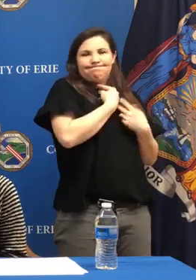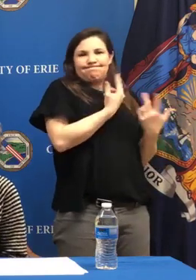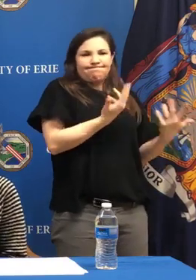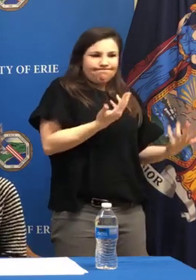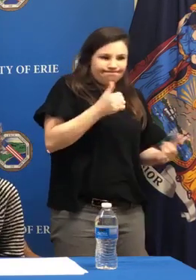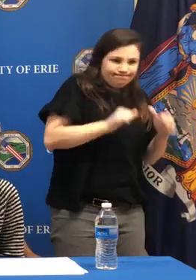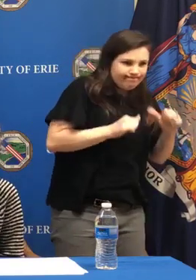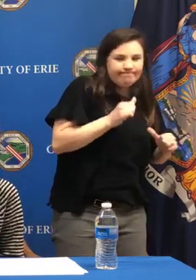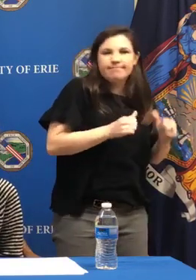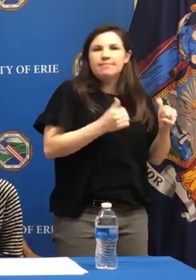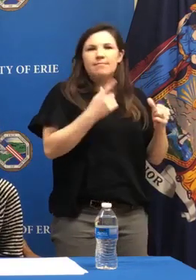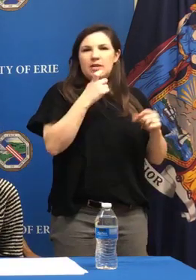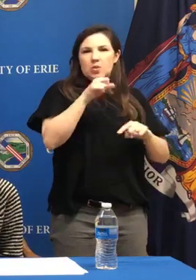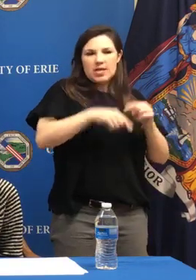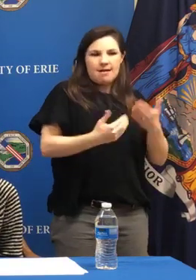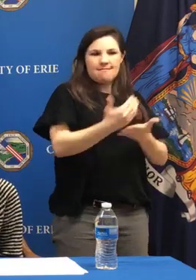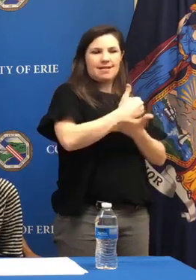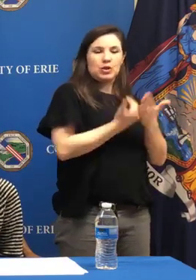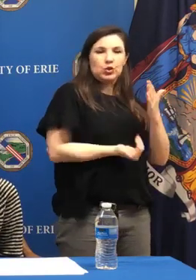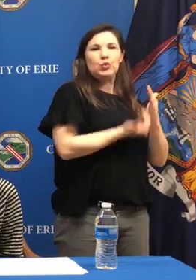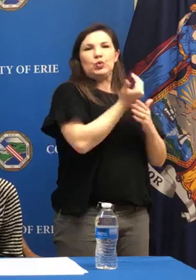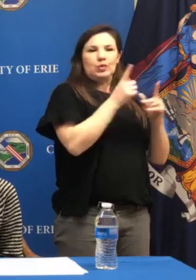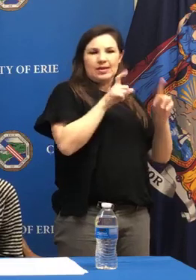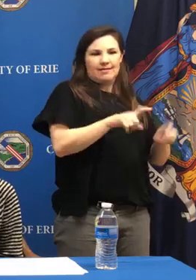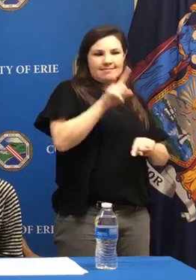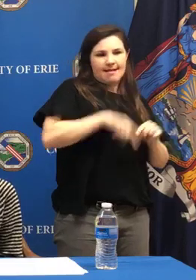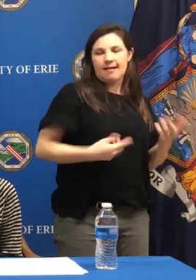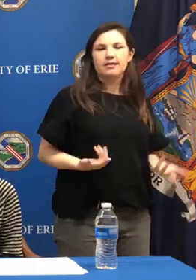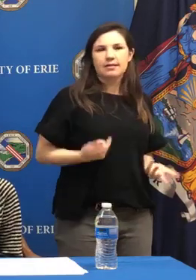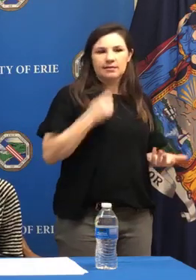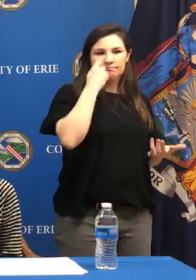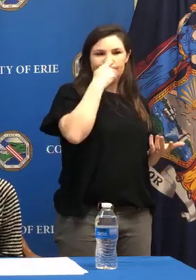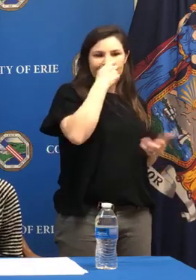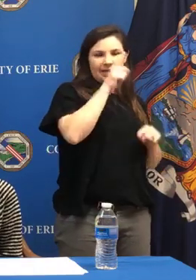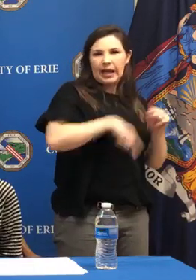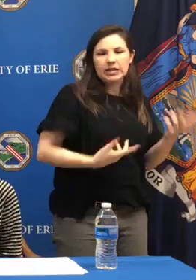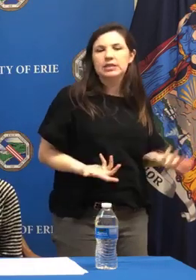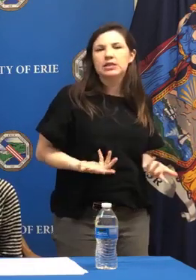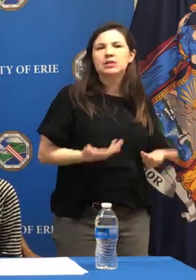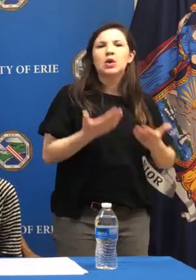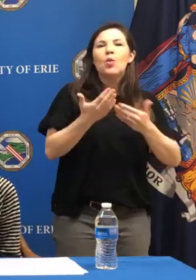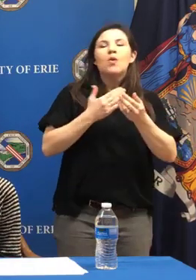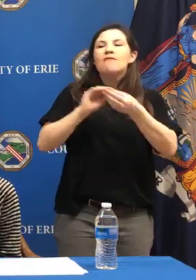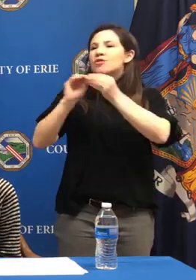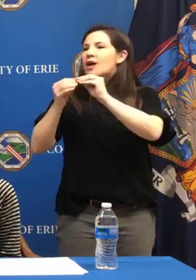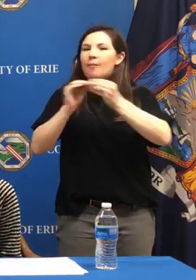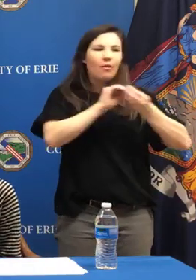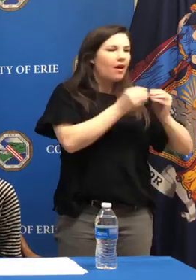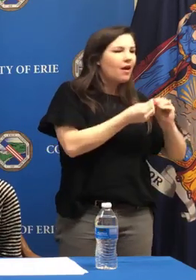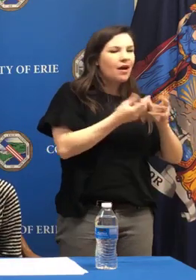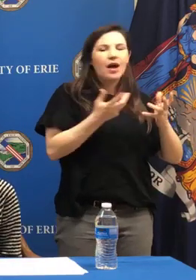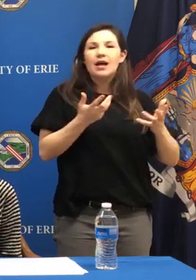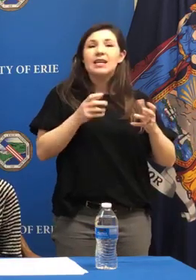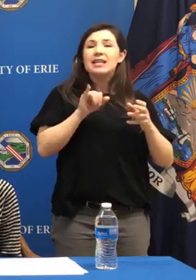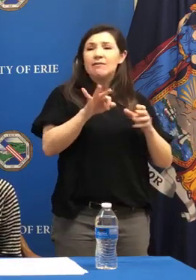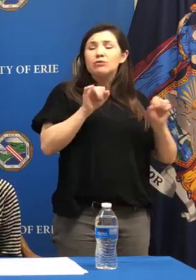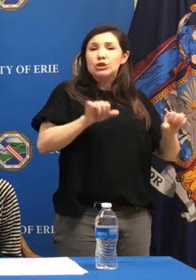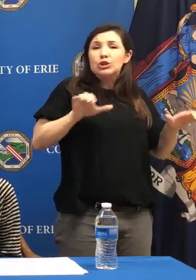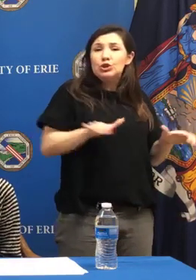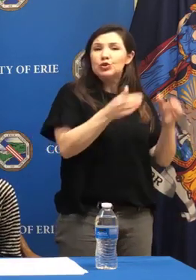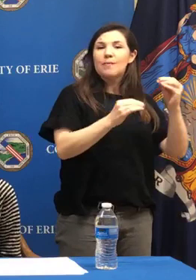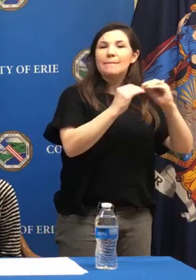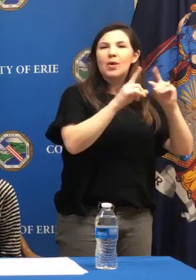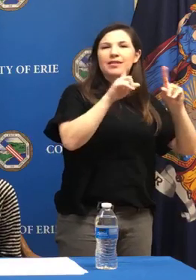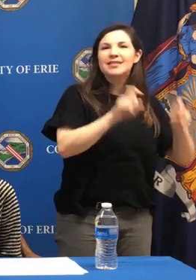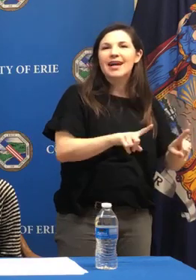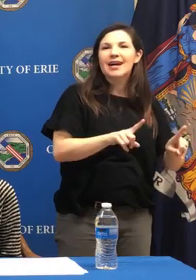of our ability to collect new specimens. And again, whatever those numbers are, even if we could do more tests, it